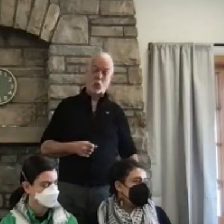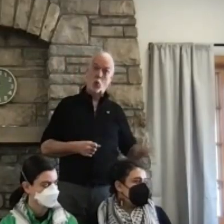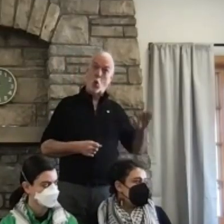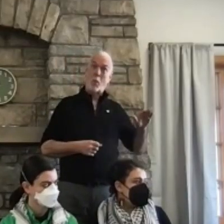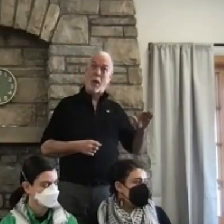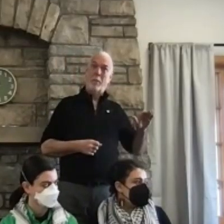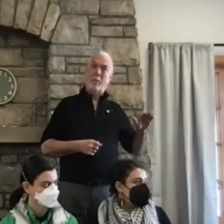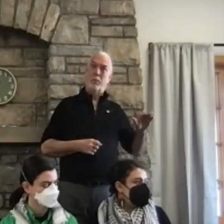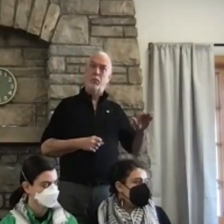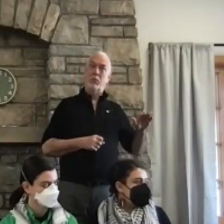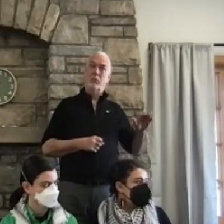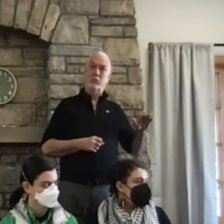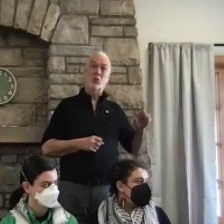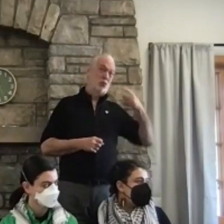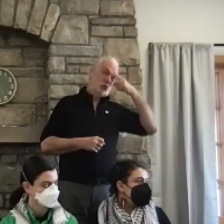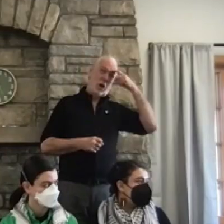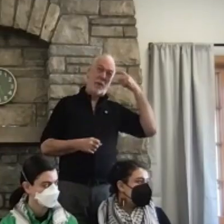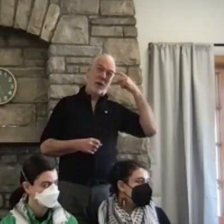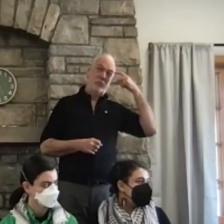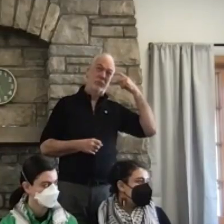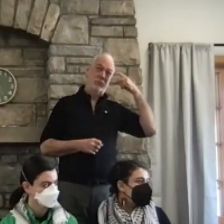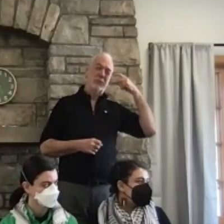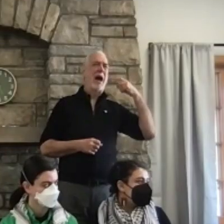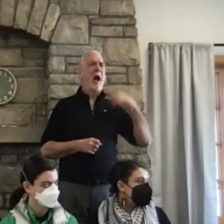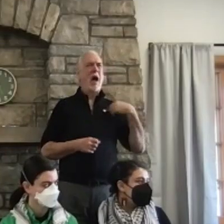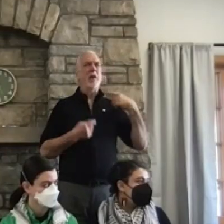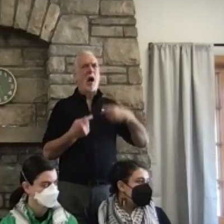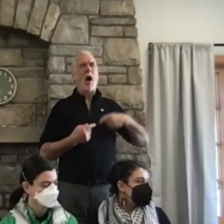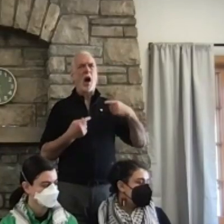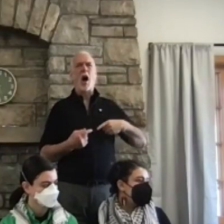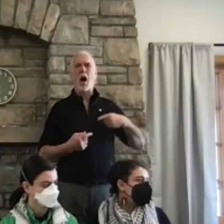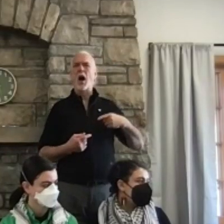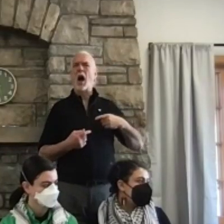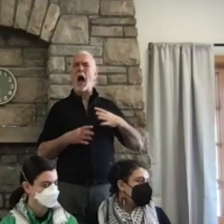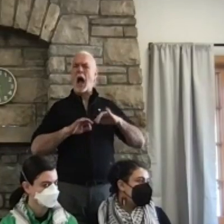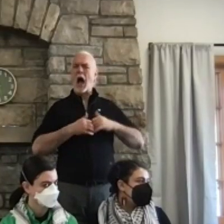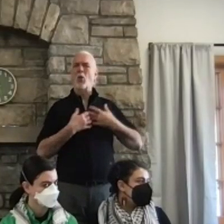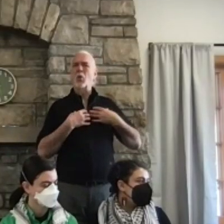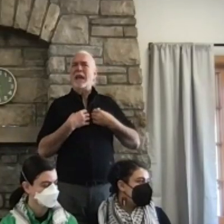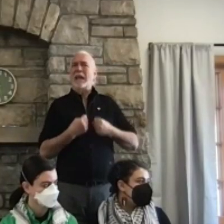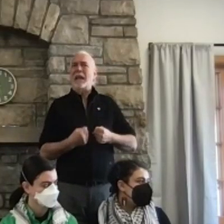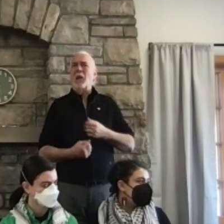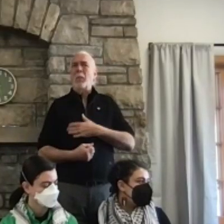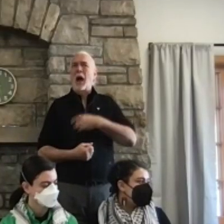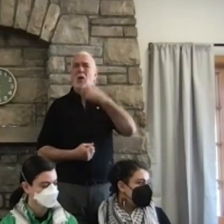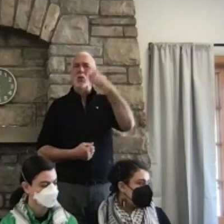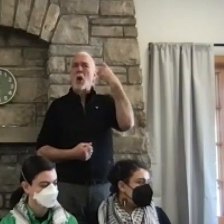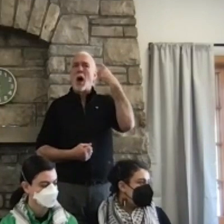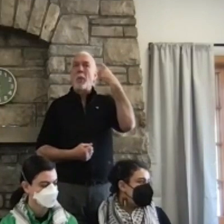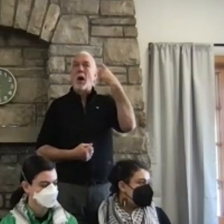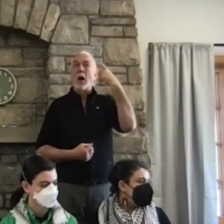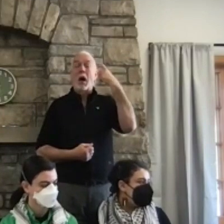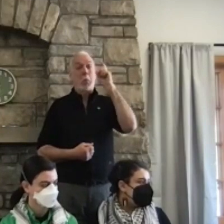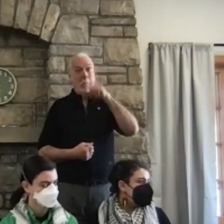trauma, and I had a very difficult time healing that trauma and when I wasn't in safe spaces, and that